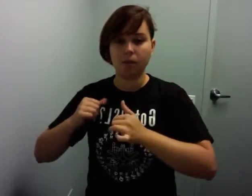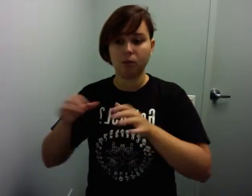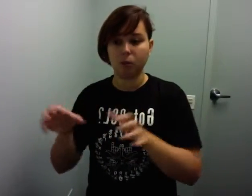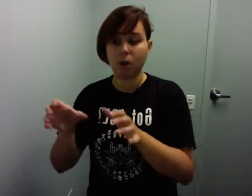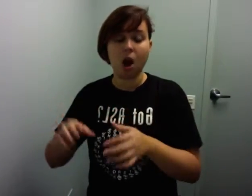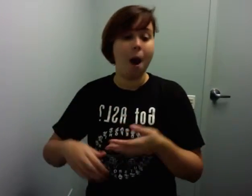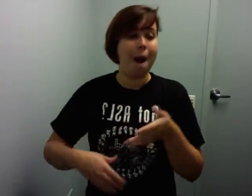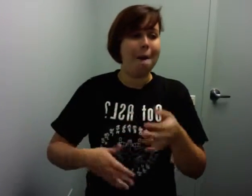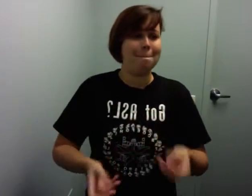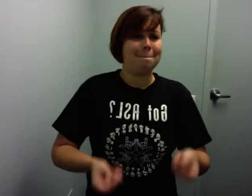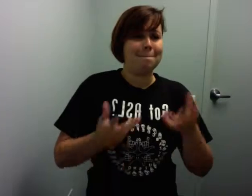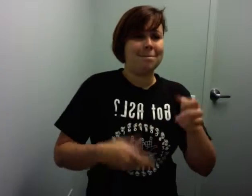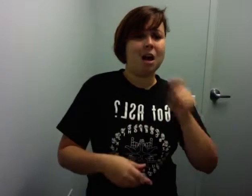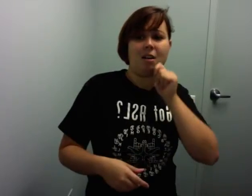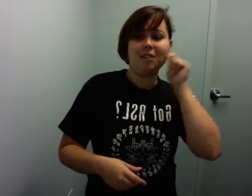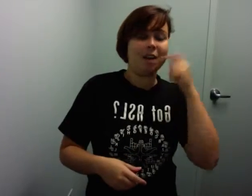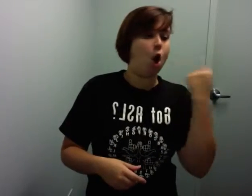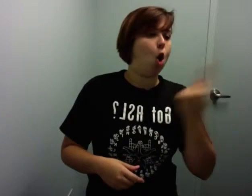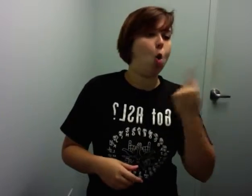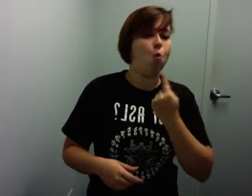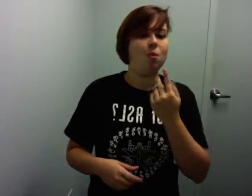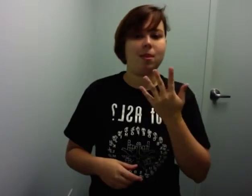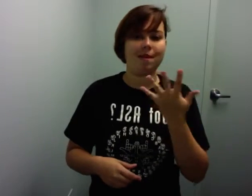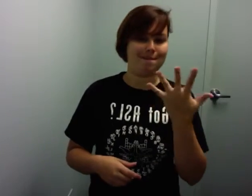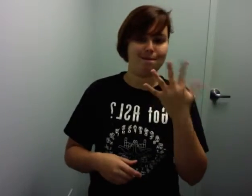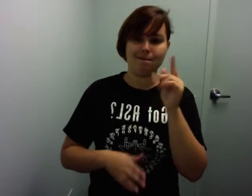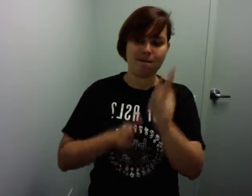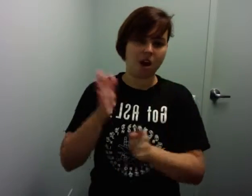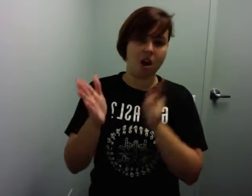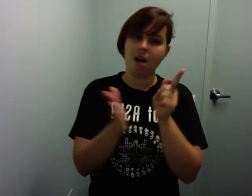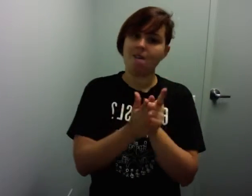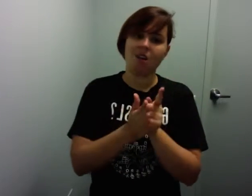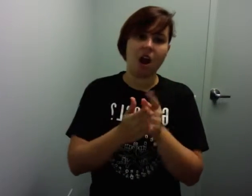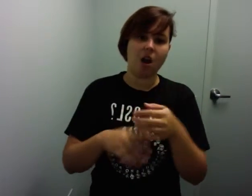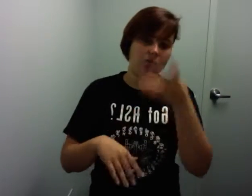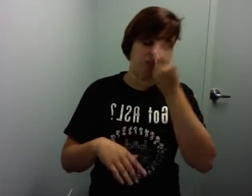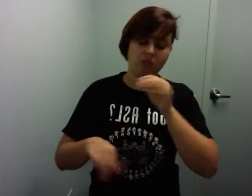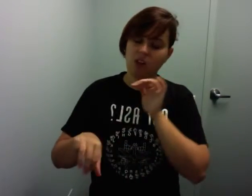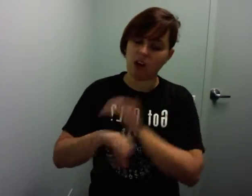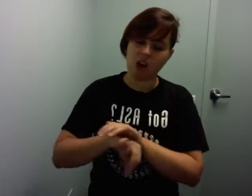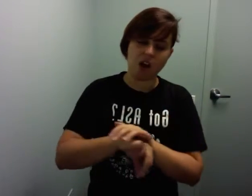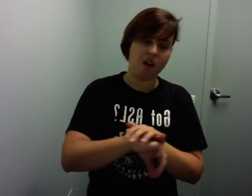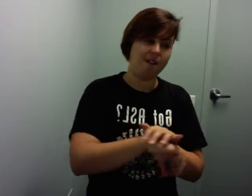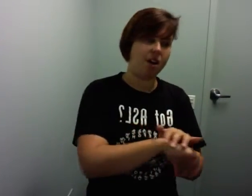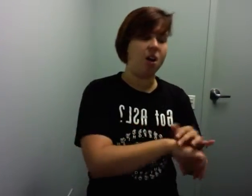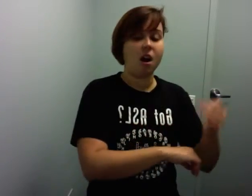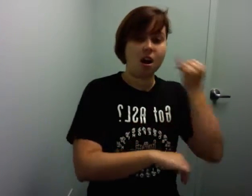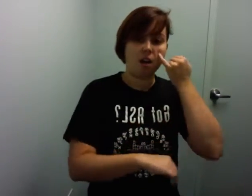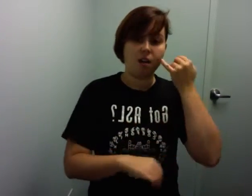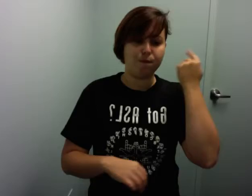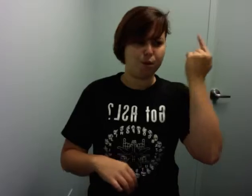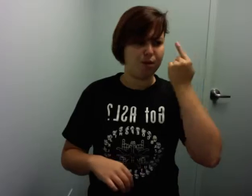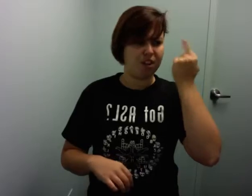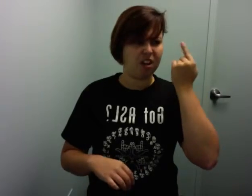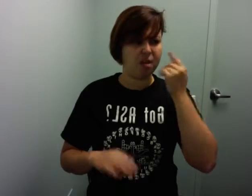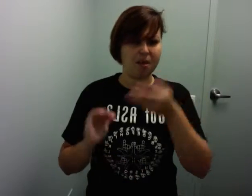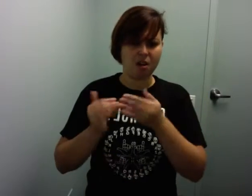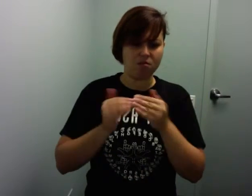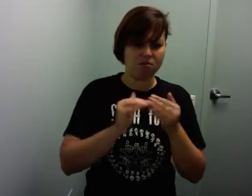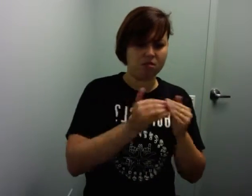sleep. It's simply not enough. If we think about other sectors of society, the aged, if you are aged, then your ability